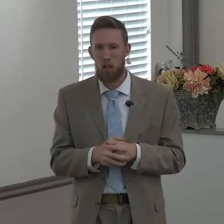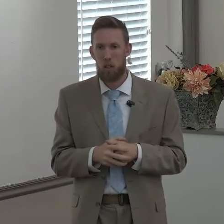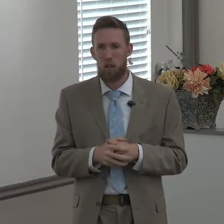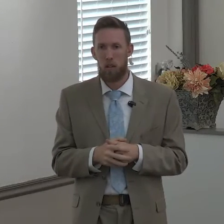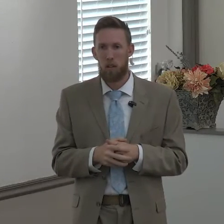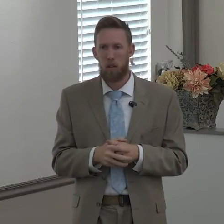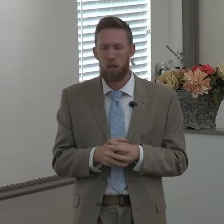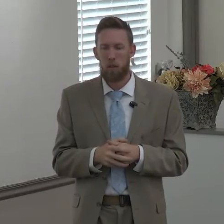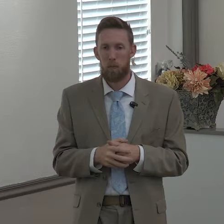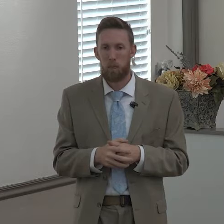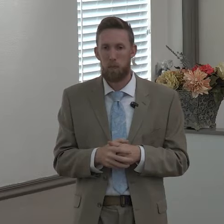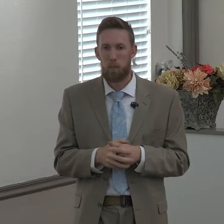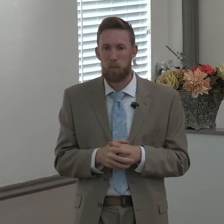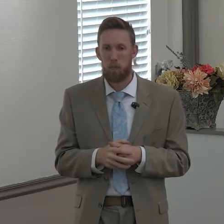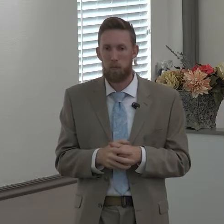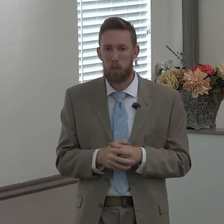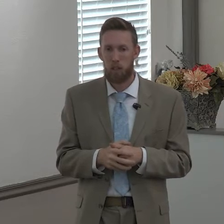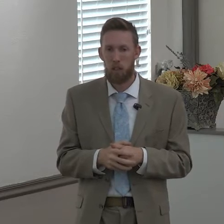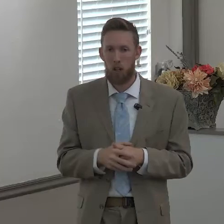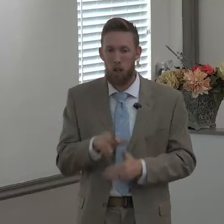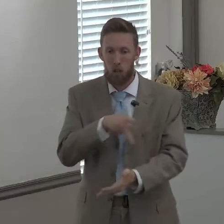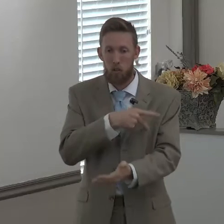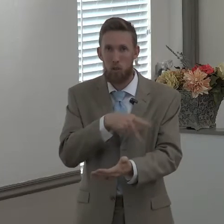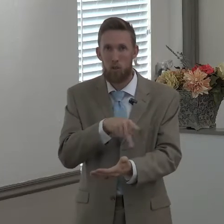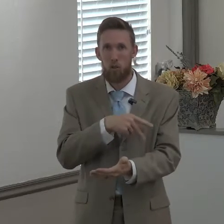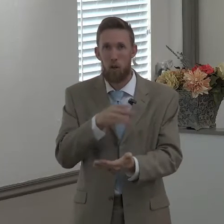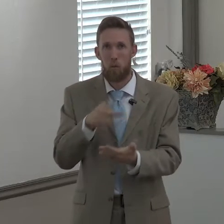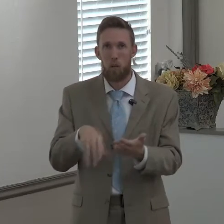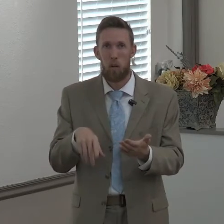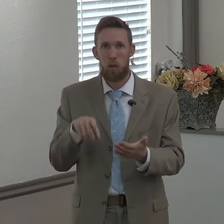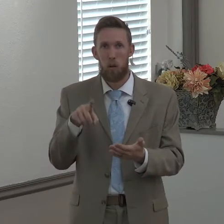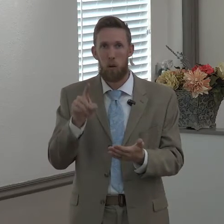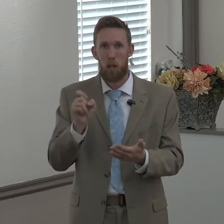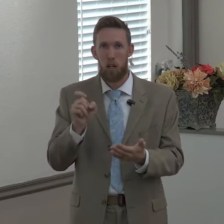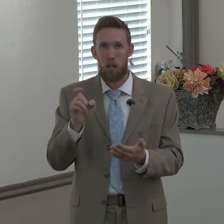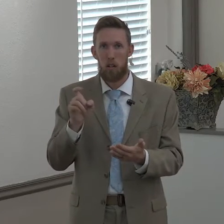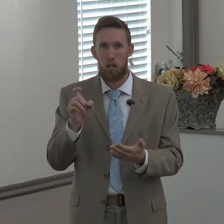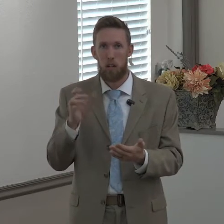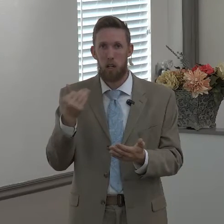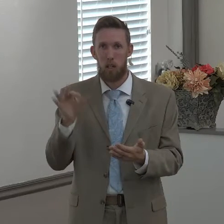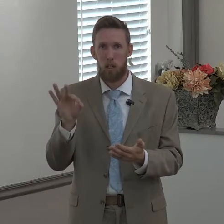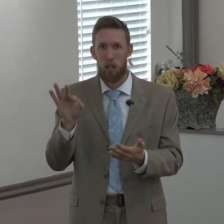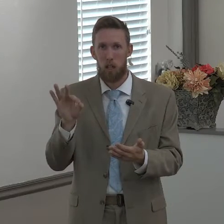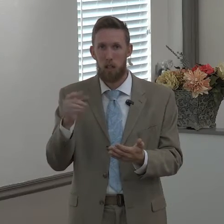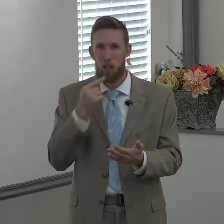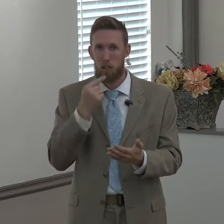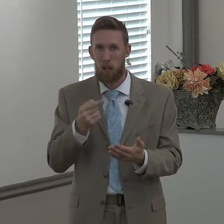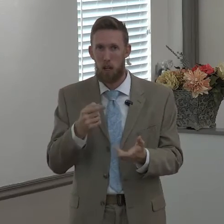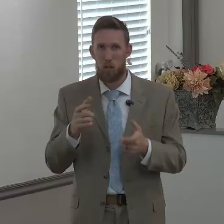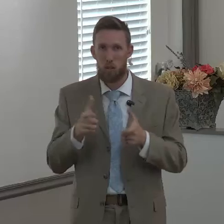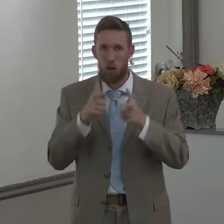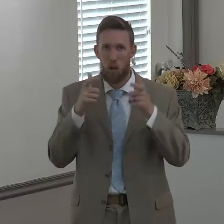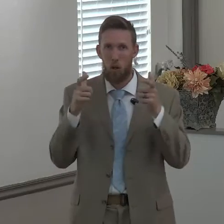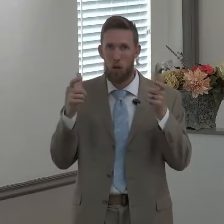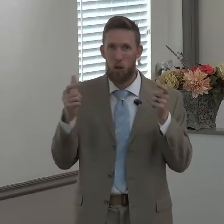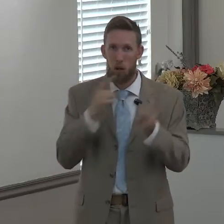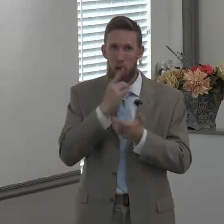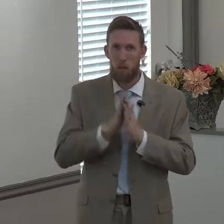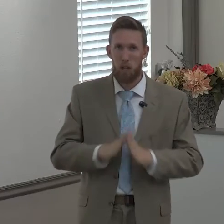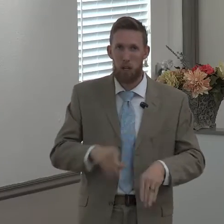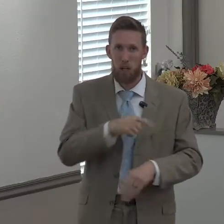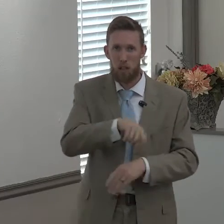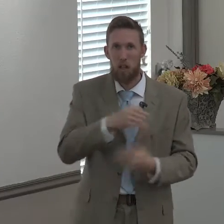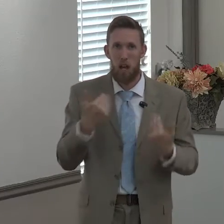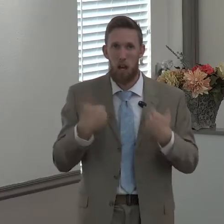We see this in verse number 5. Is not easily provoked, thinketh no evil. Sacrificial love is not easily